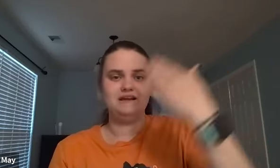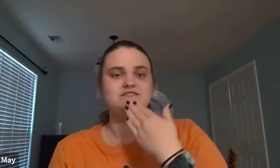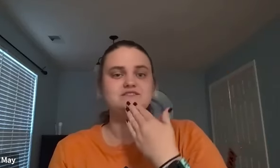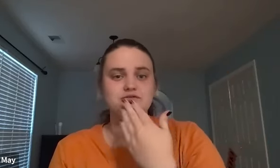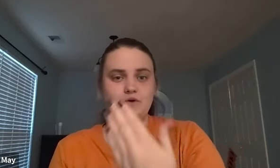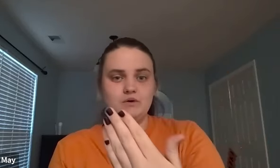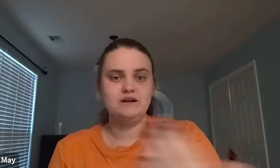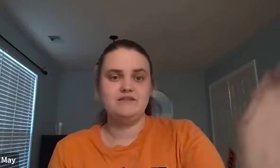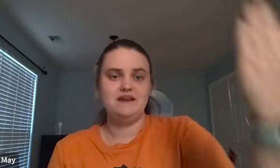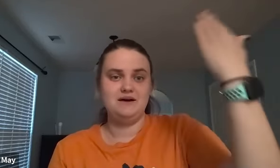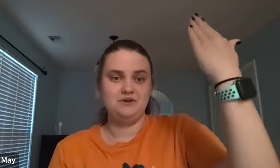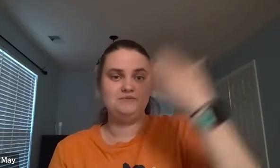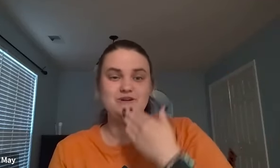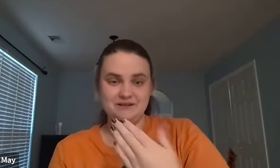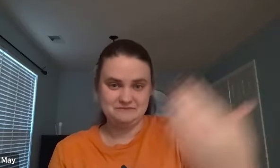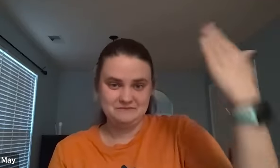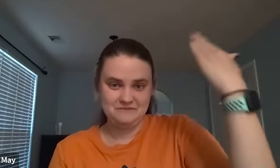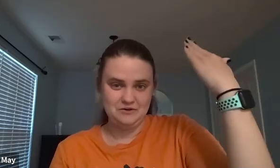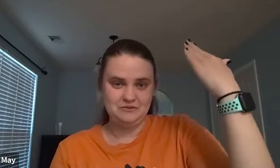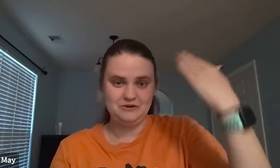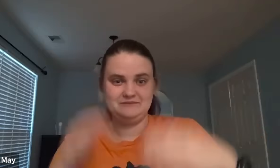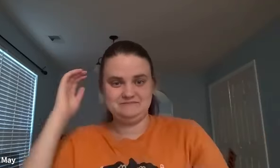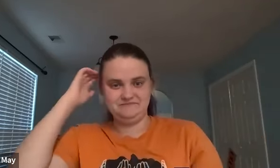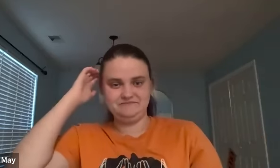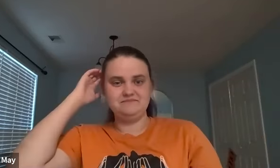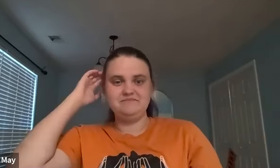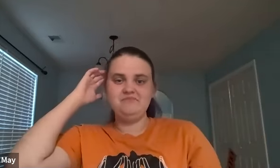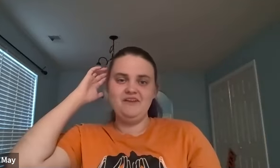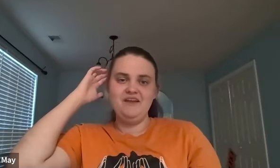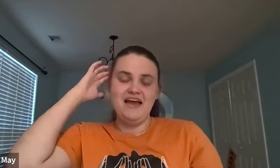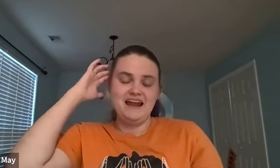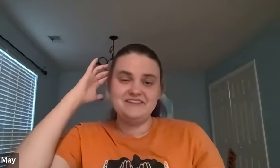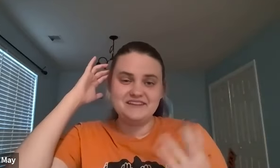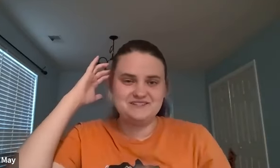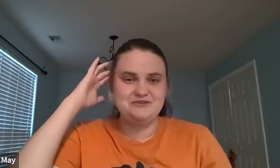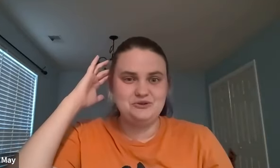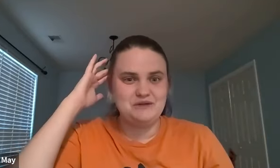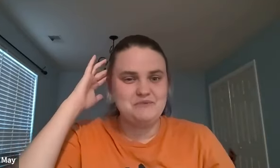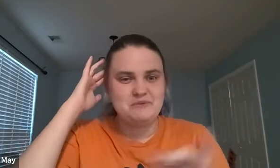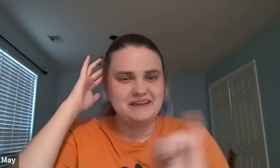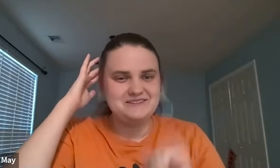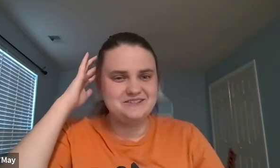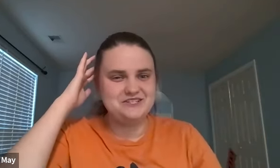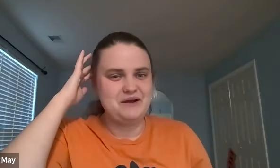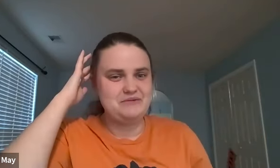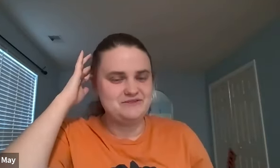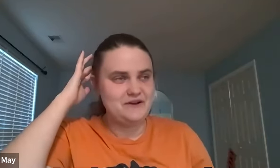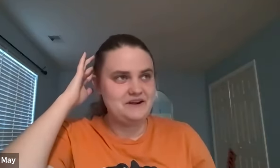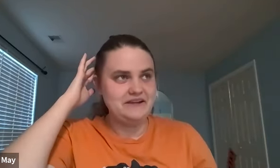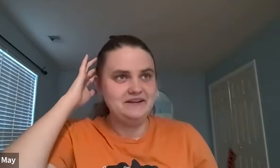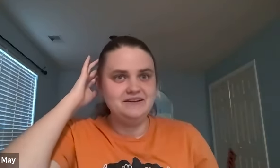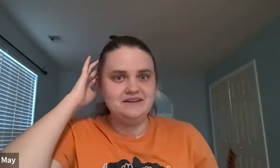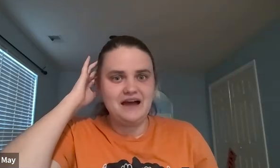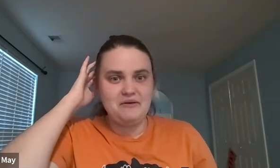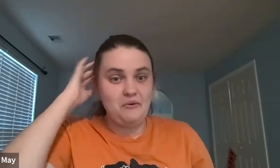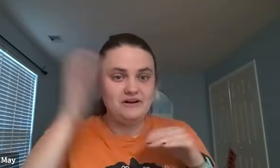morning. So forward and then up. Good morning. Good morning. And I think that's so cool. I remember my internship. I walked